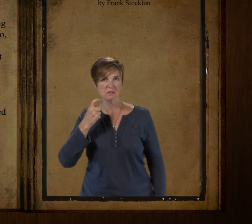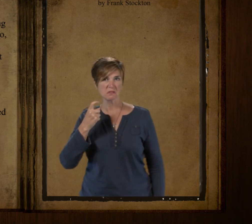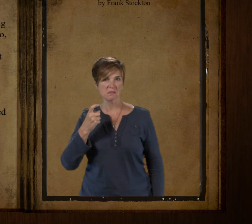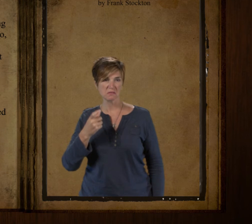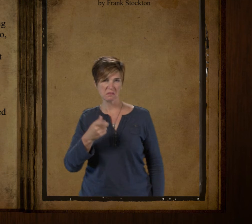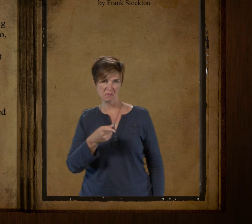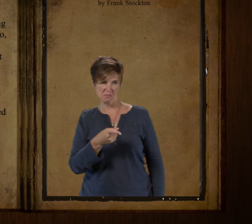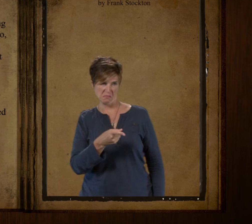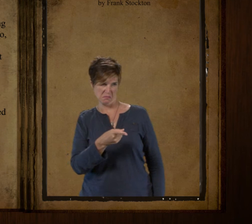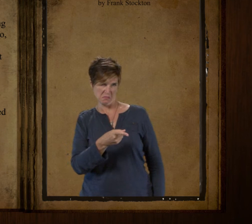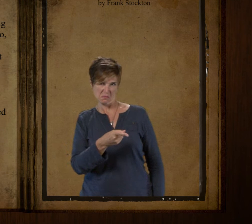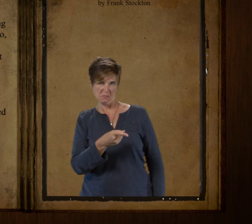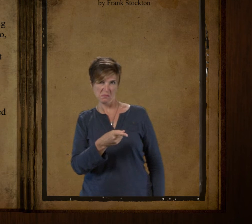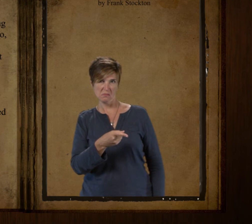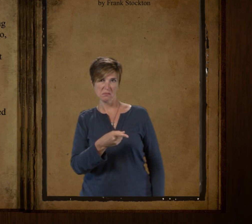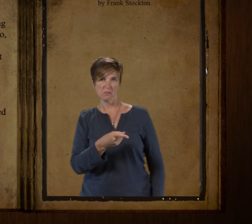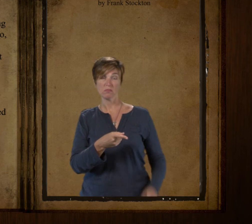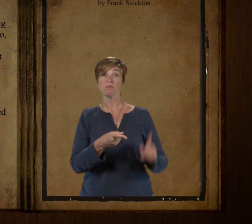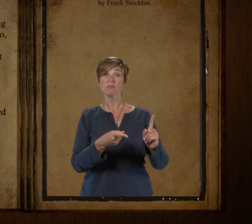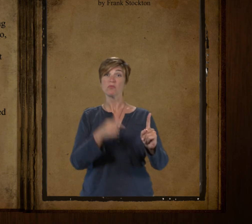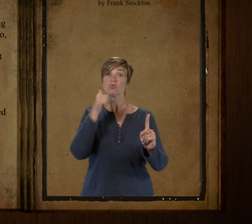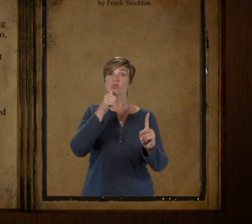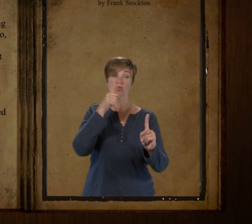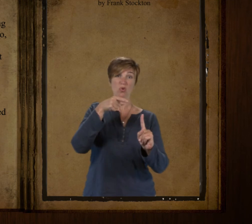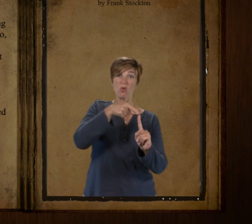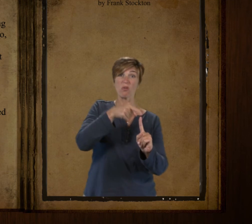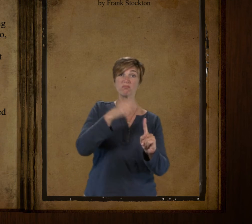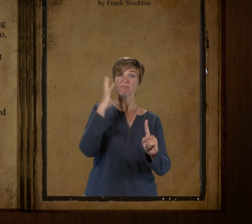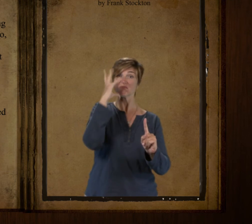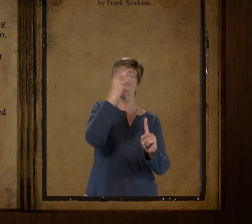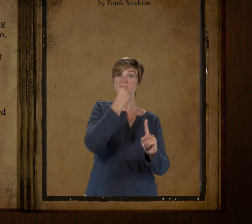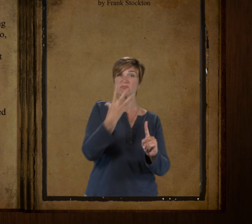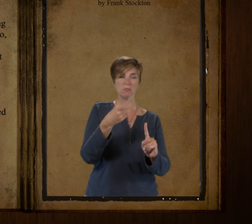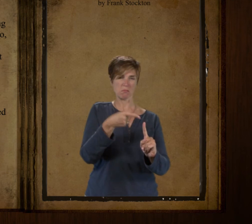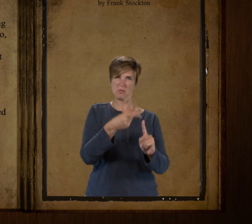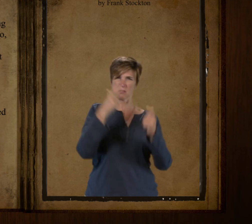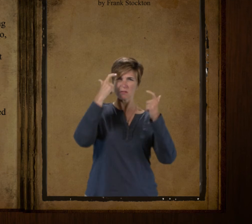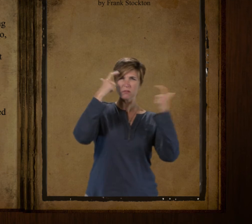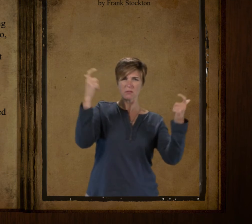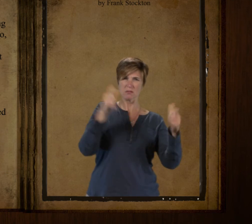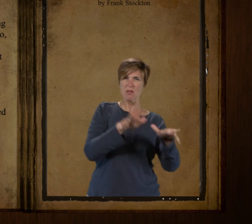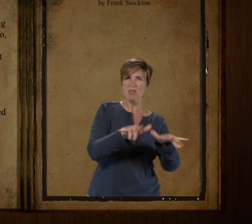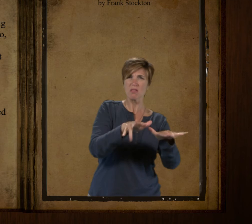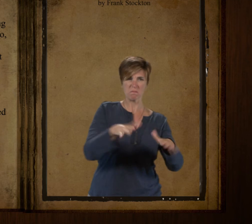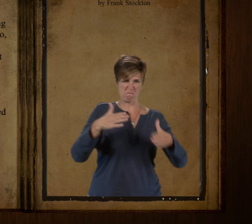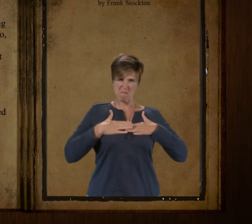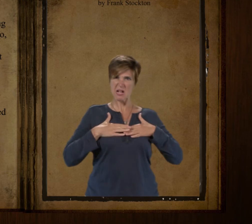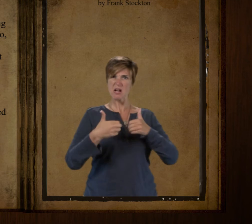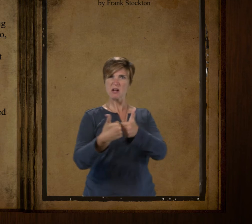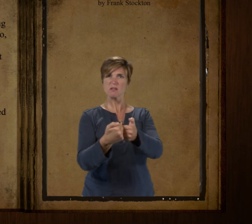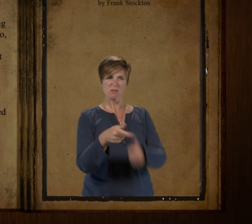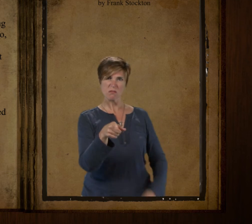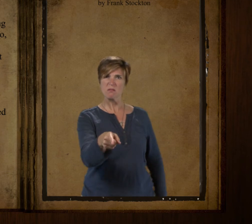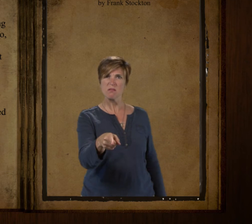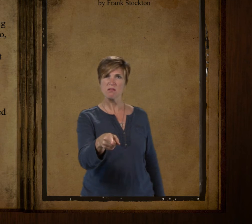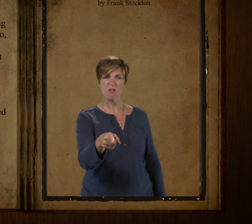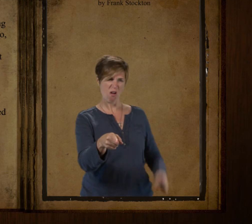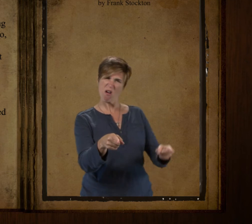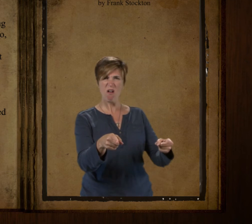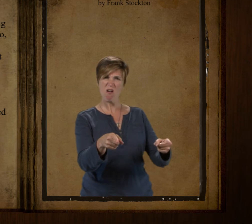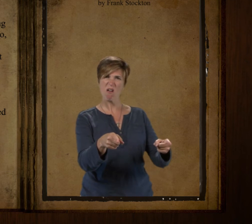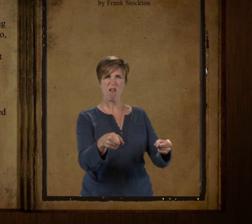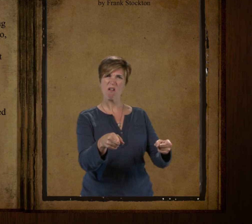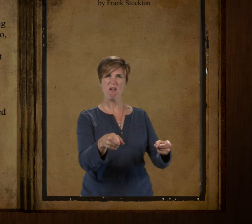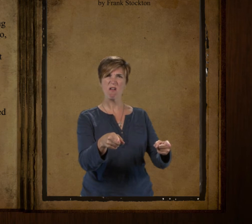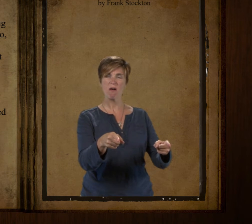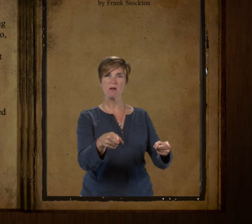topics, but how could she know that? The girl was lovely, but she had dared to raise her eyes